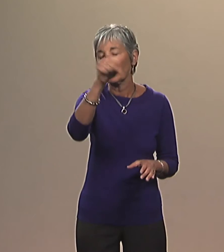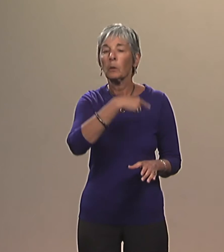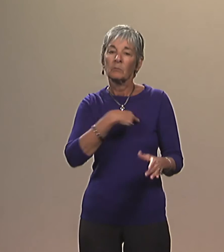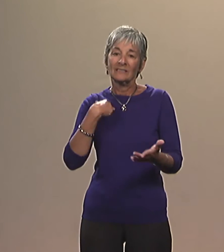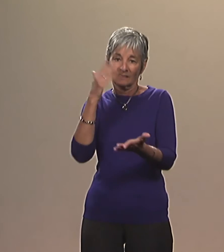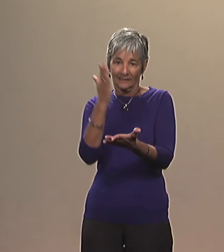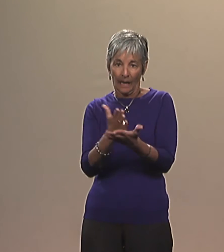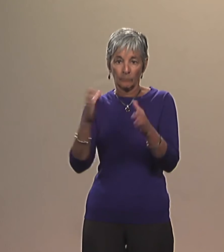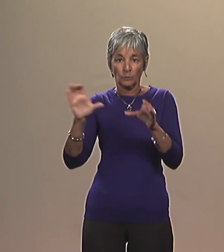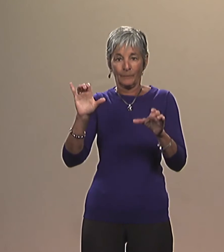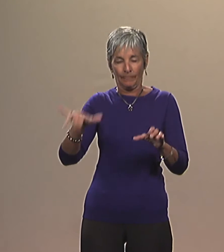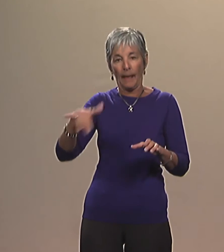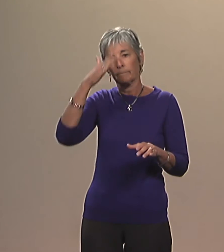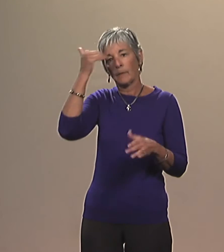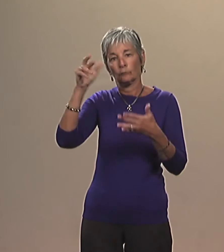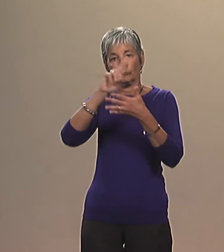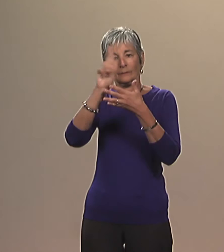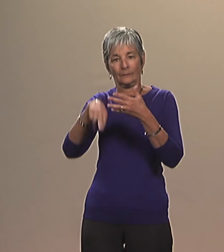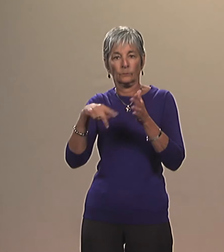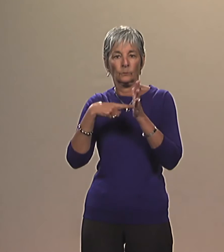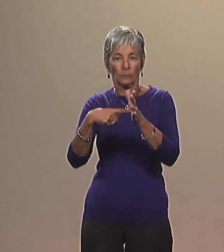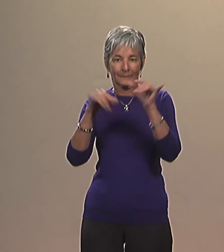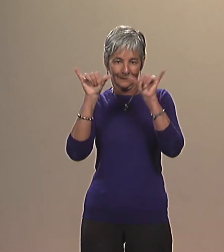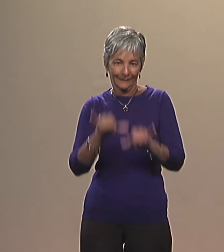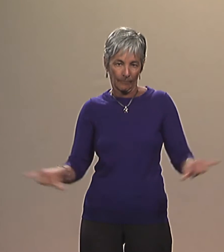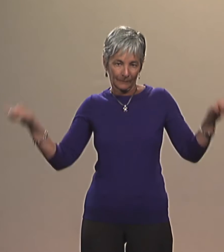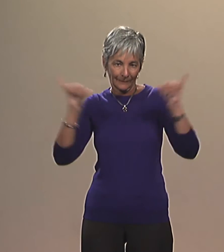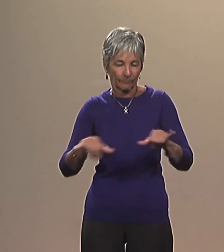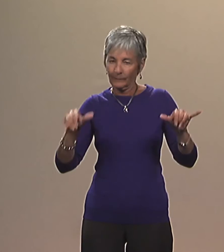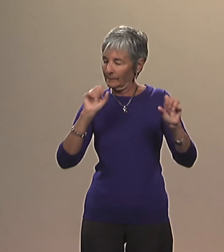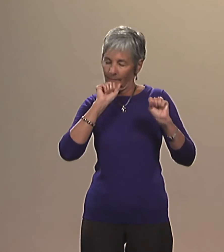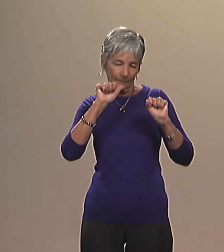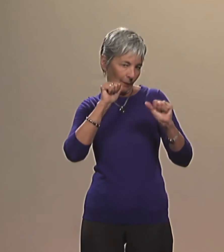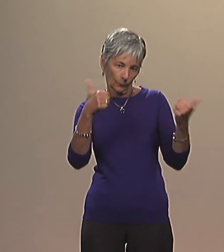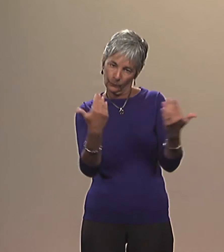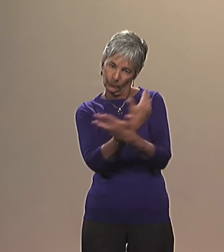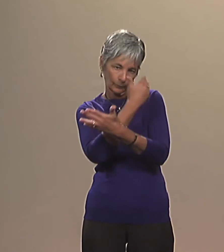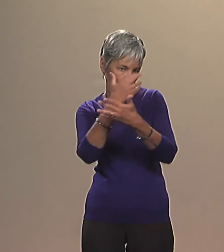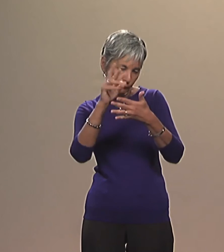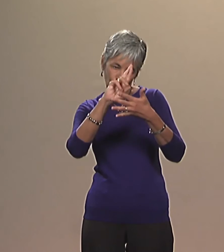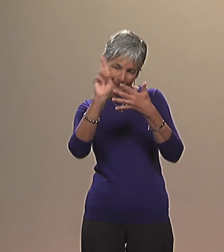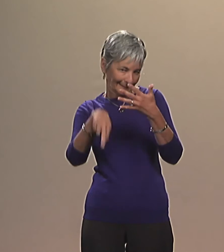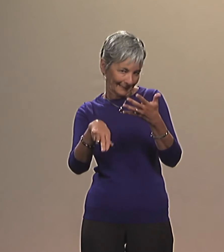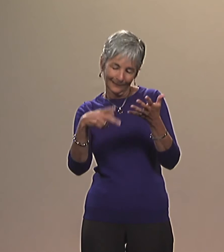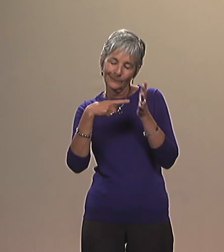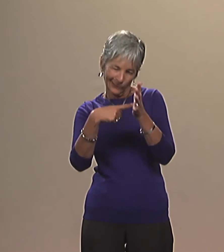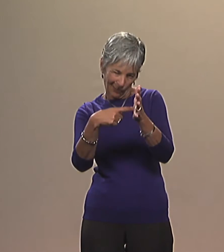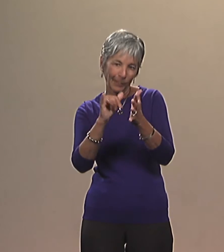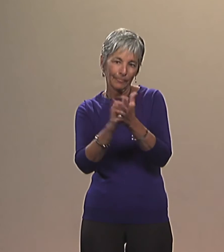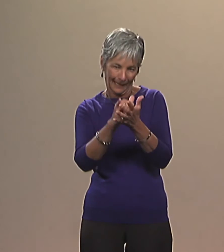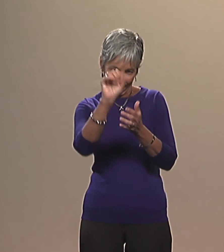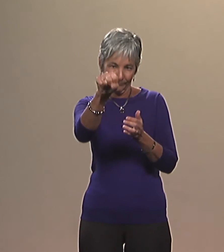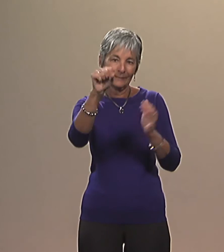And this was because the findings were always the same. There were no new results in comparison of these two groups.